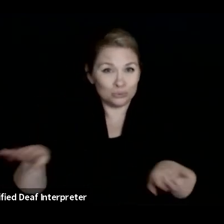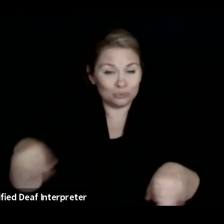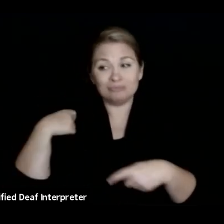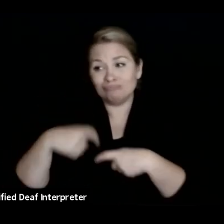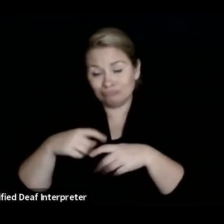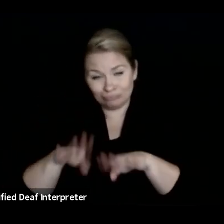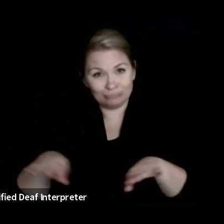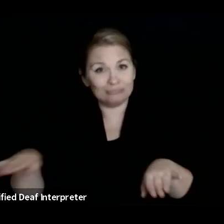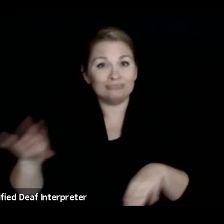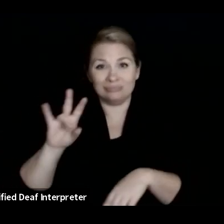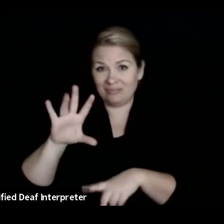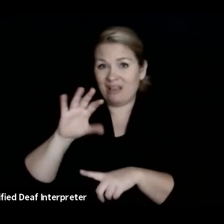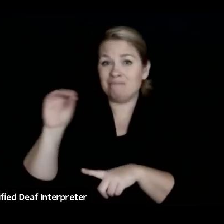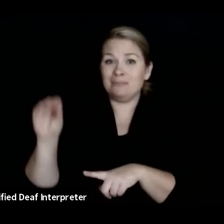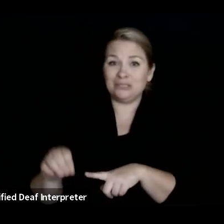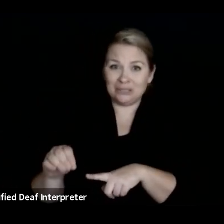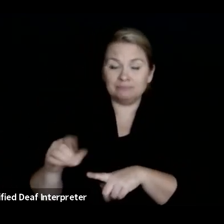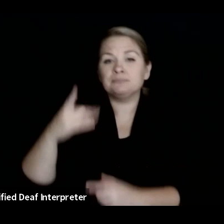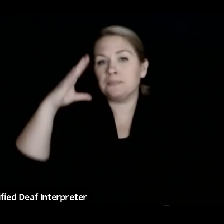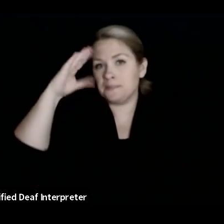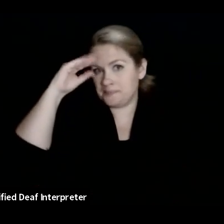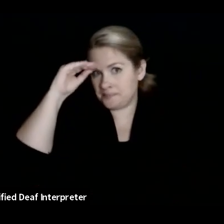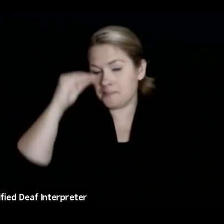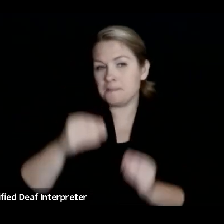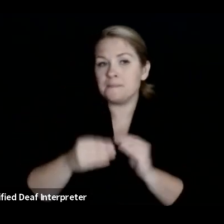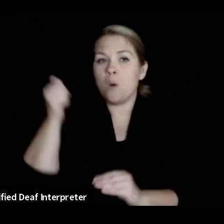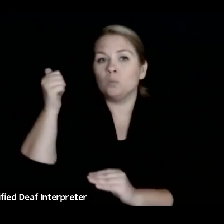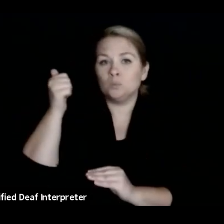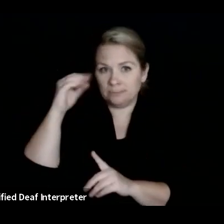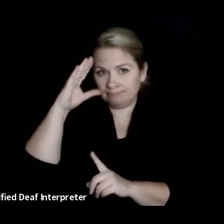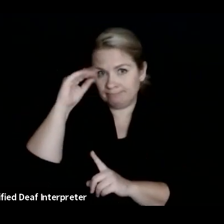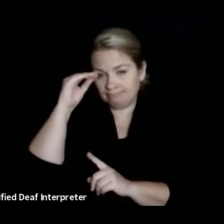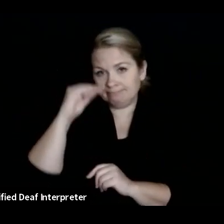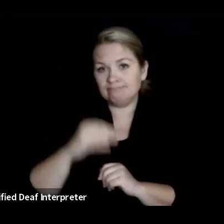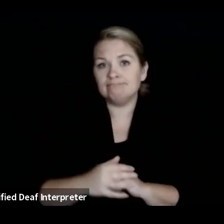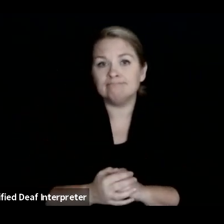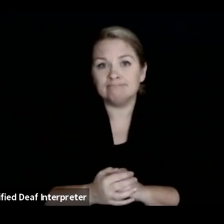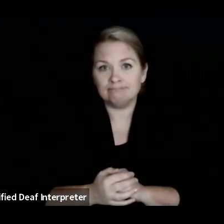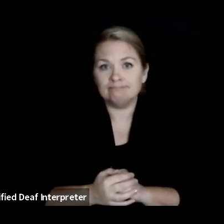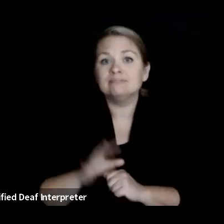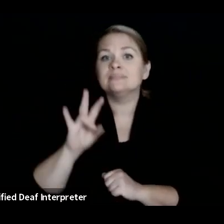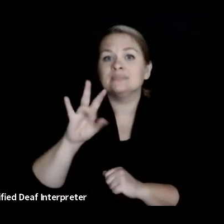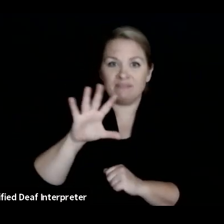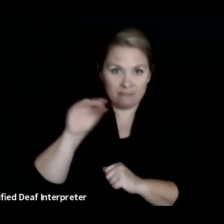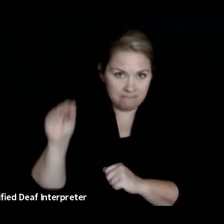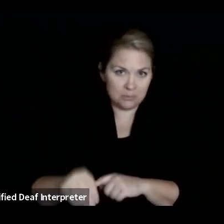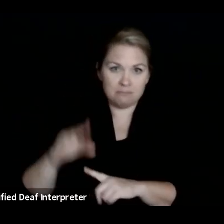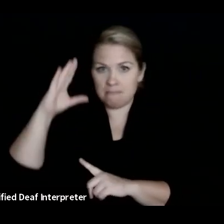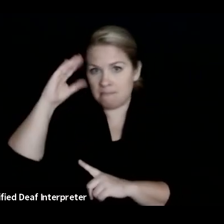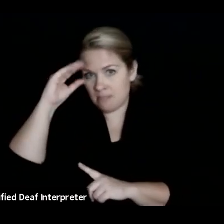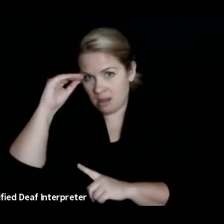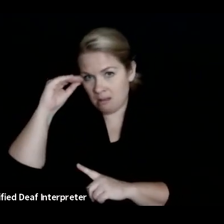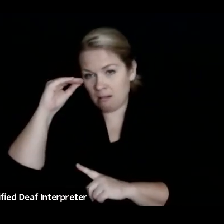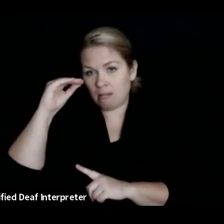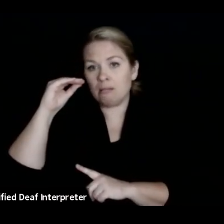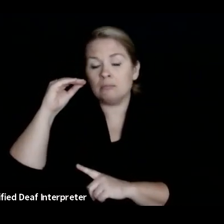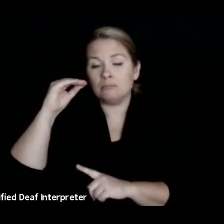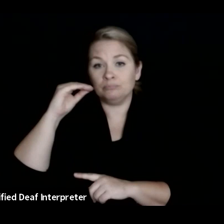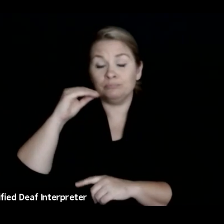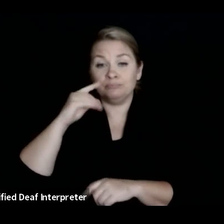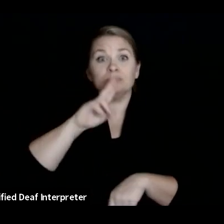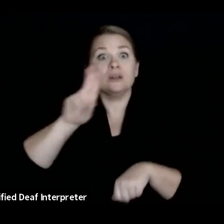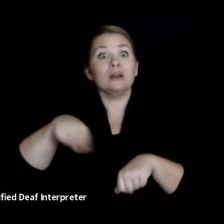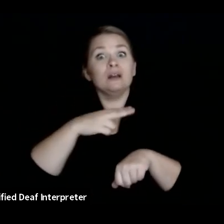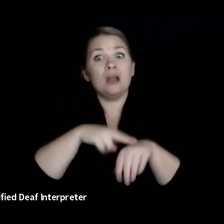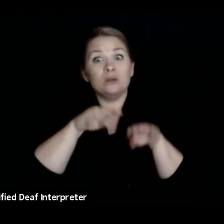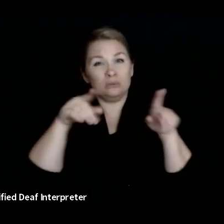male, and so in Minnesota, that's 75%, and nationally, it's 55%, and most of our cases are